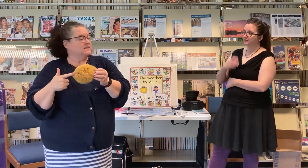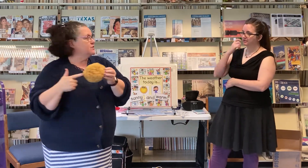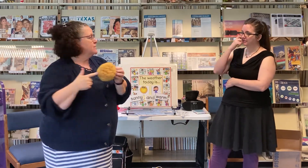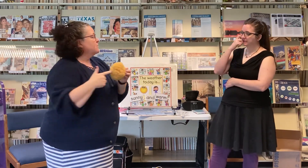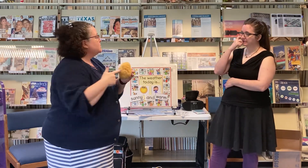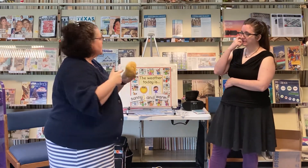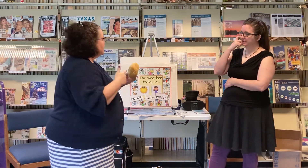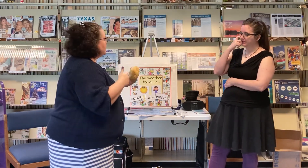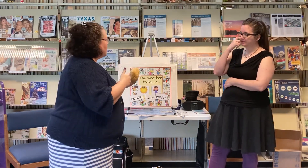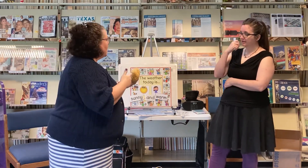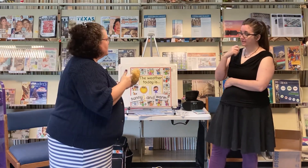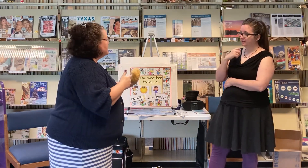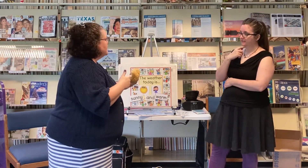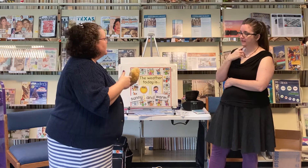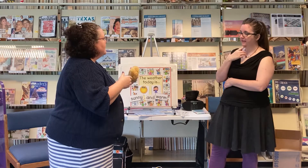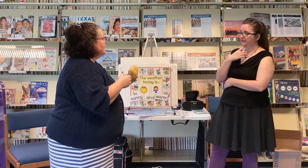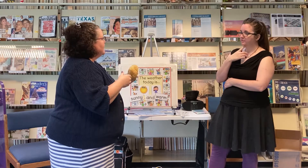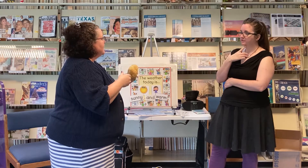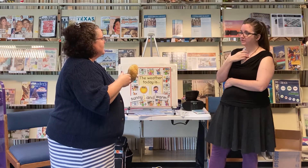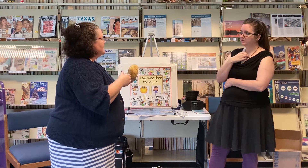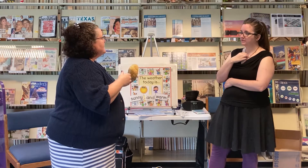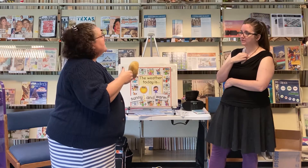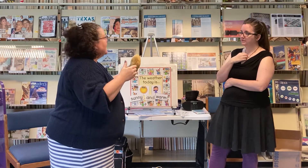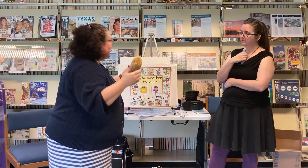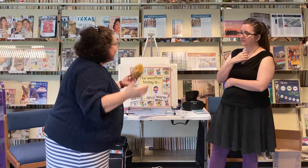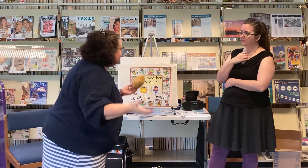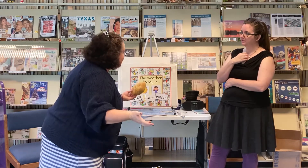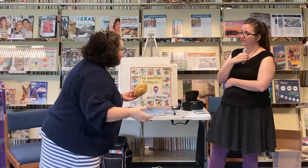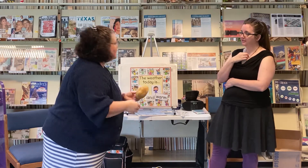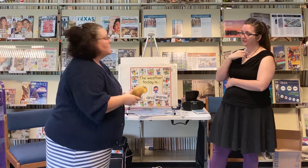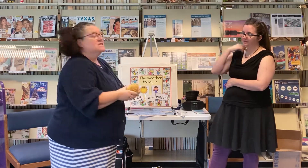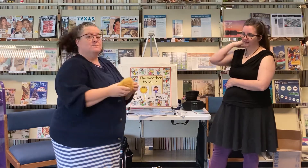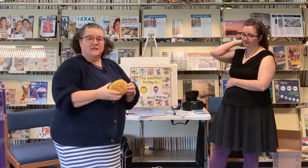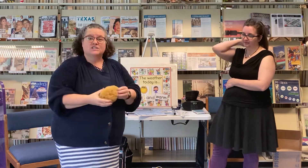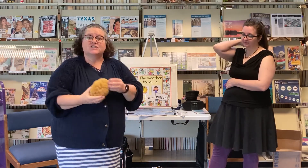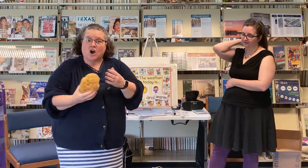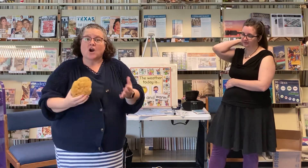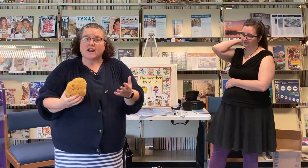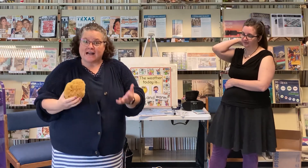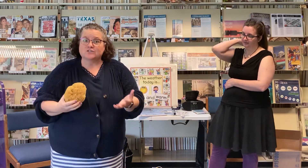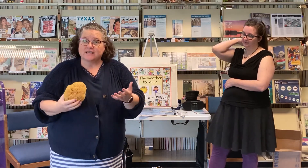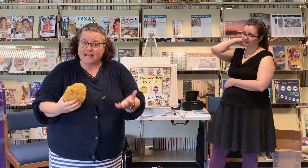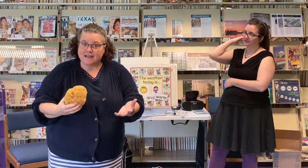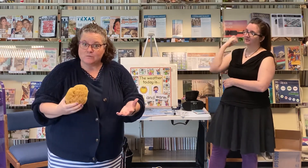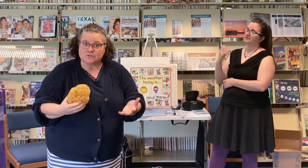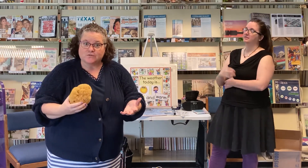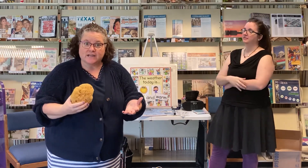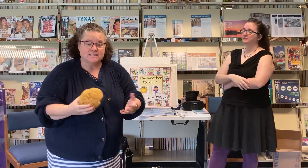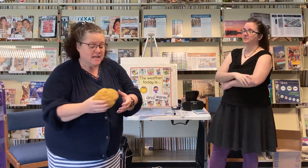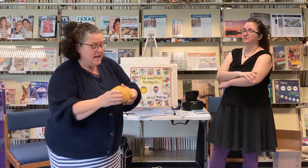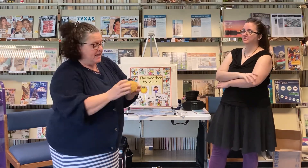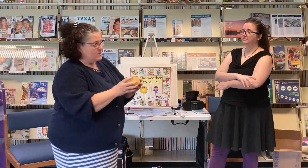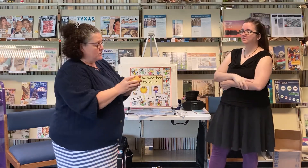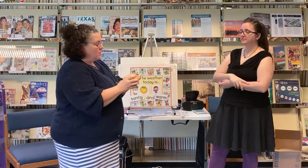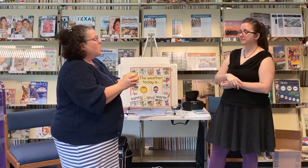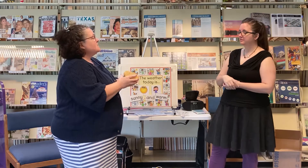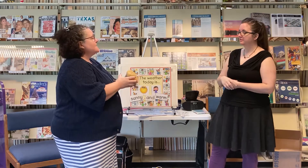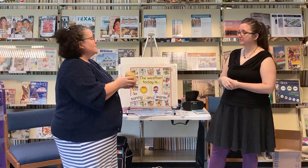sponge, which is also called... Is that an animal that lives in the sea? It is an animal. Oh. Sponges are actually animals, friends. That's cool. It's also called sea